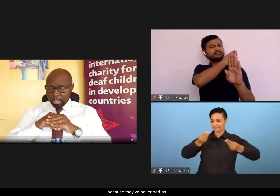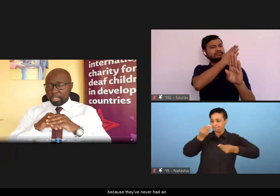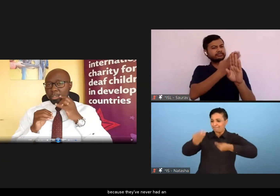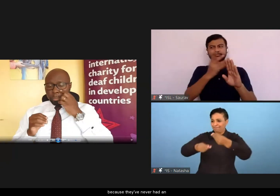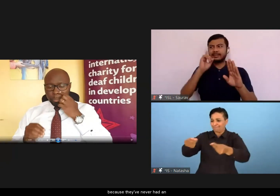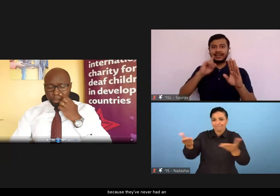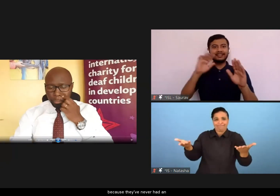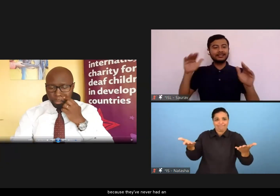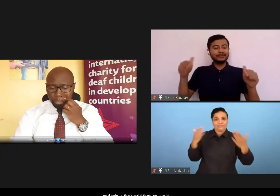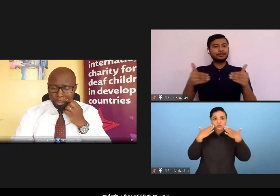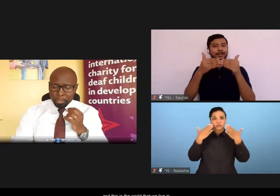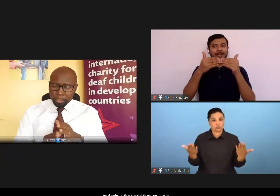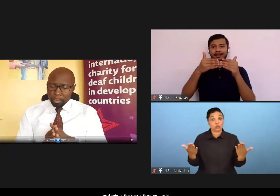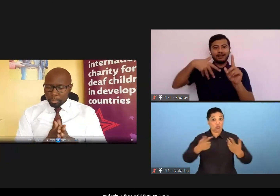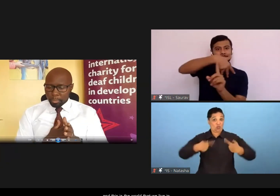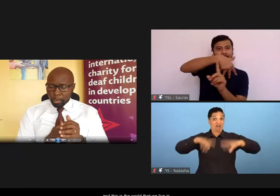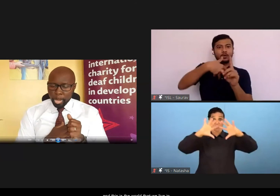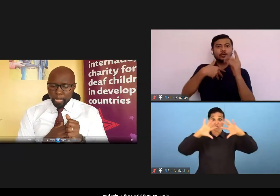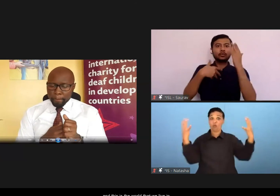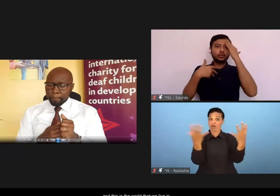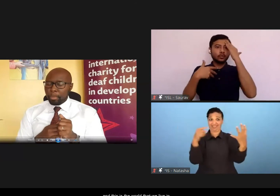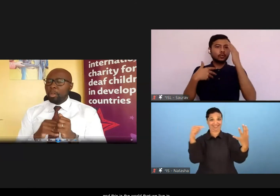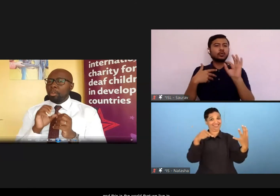the world that we live in.